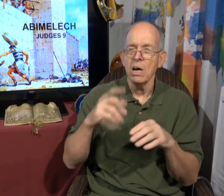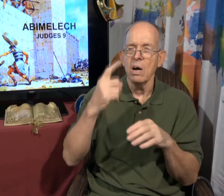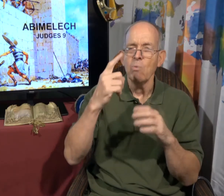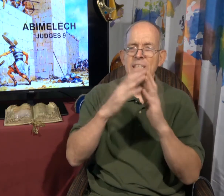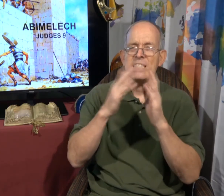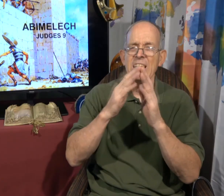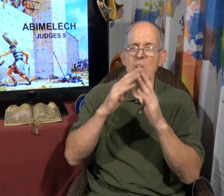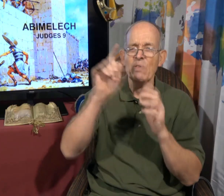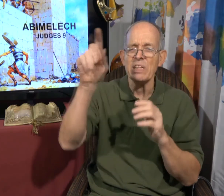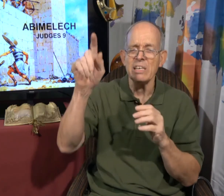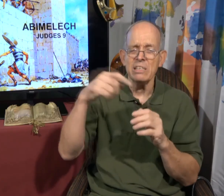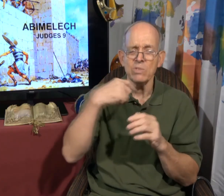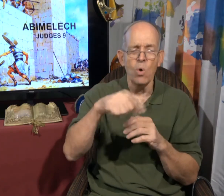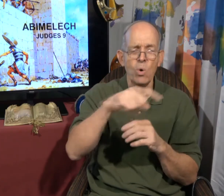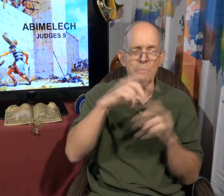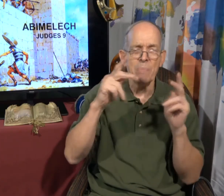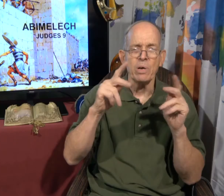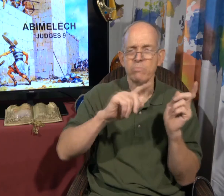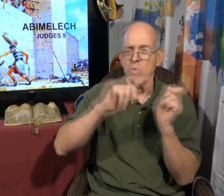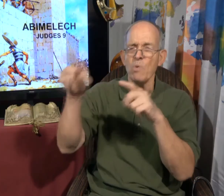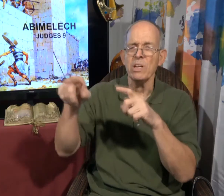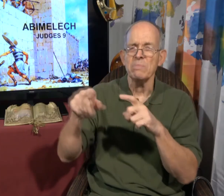Become a leader, king. So,